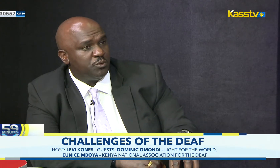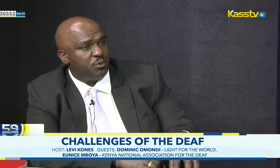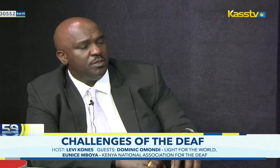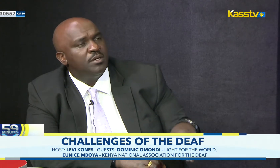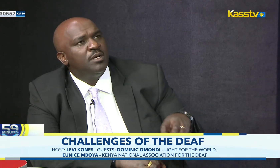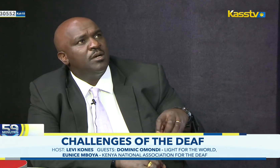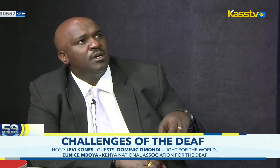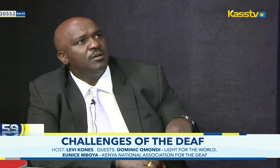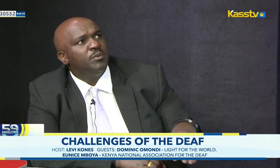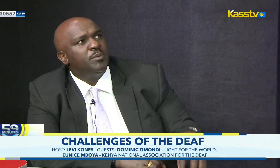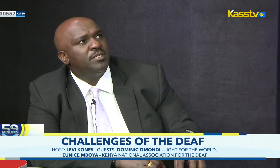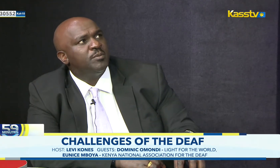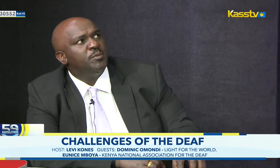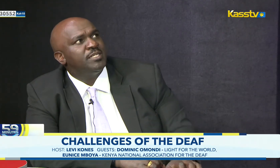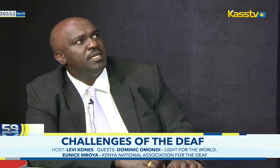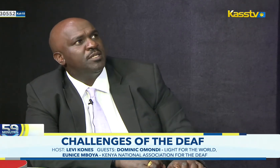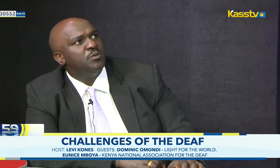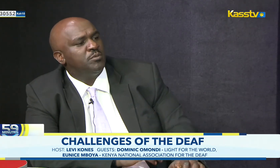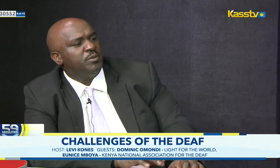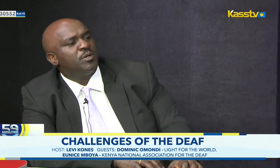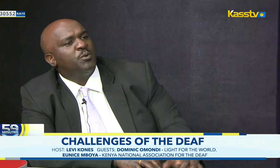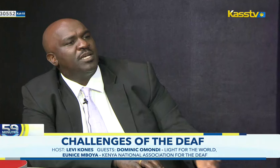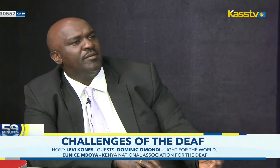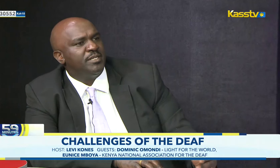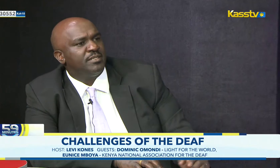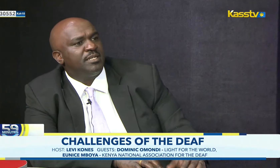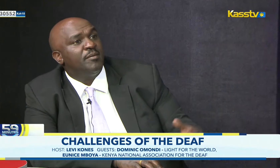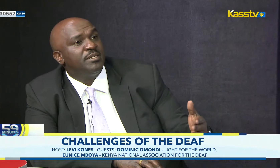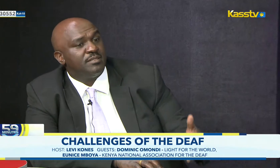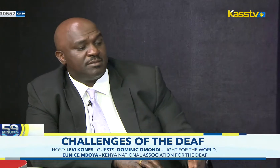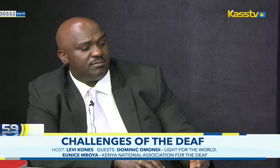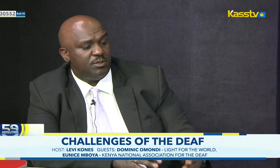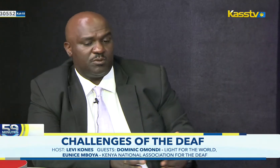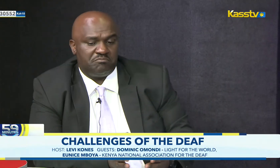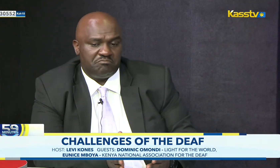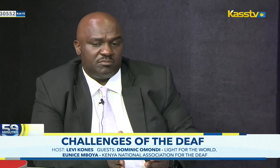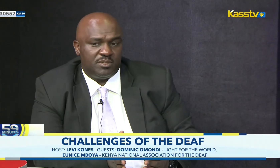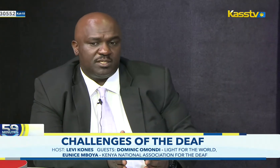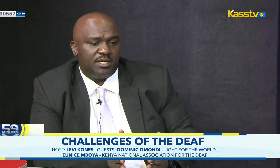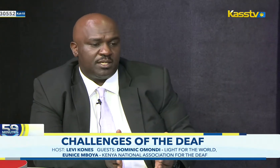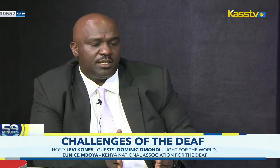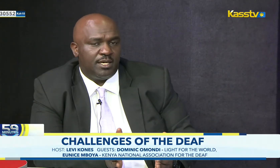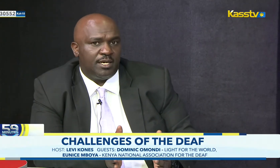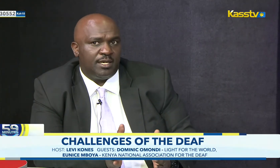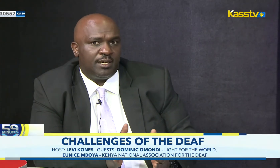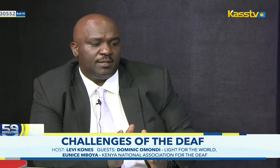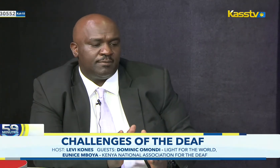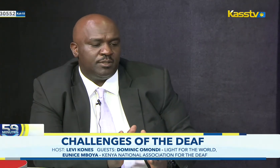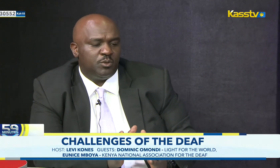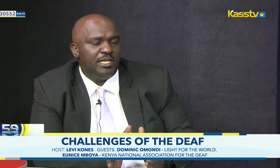talk. When we say, when you talk about governments, they say that they are dealing